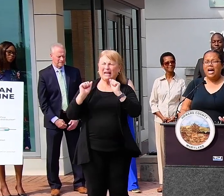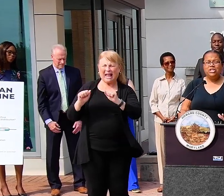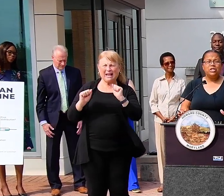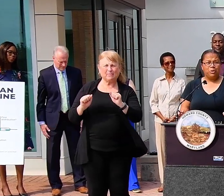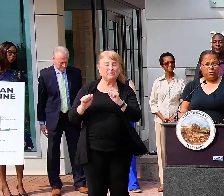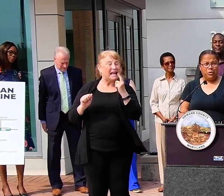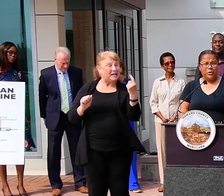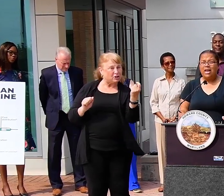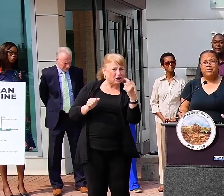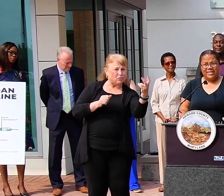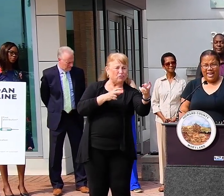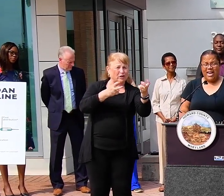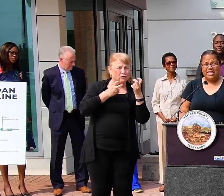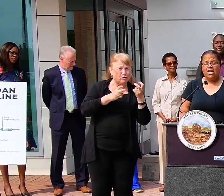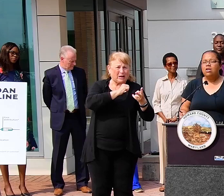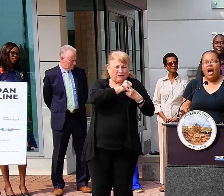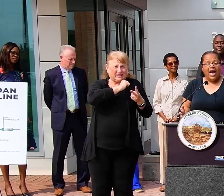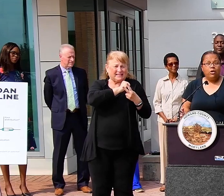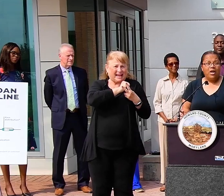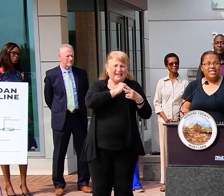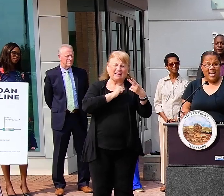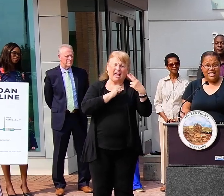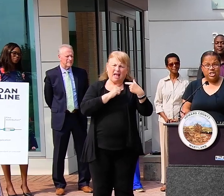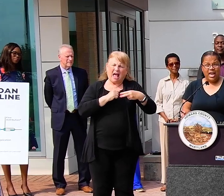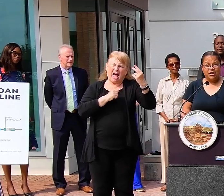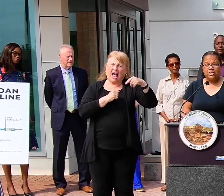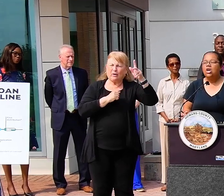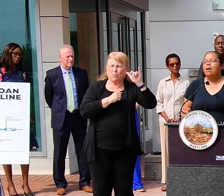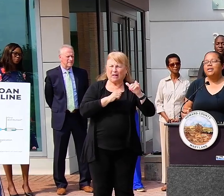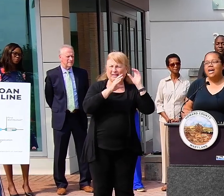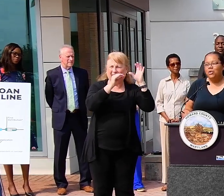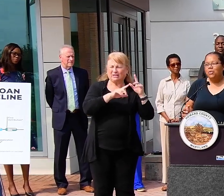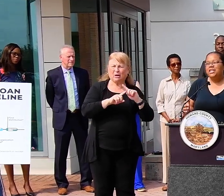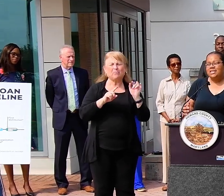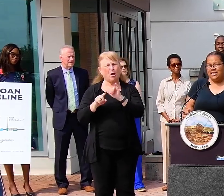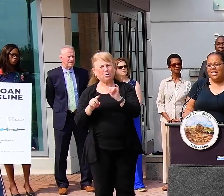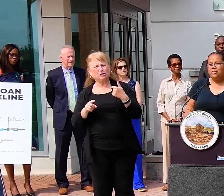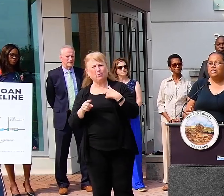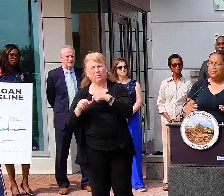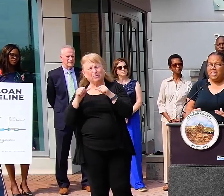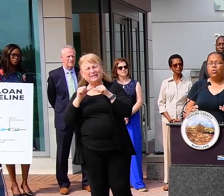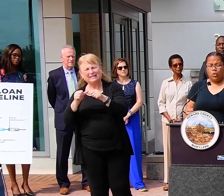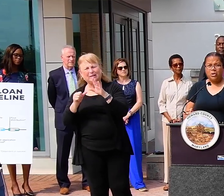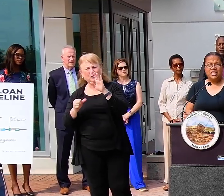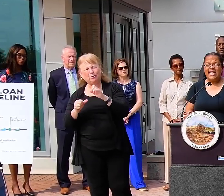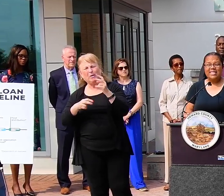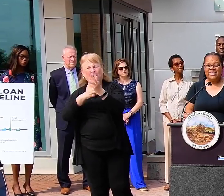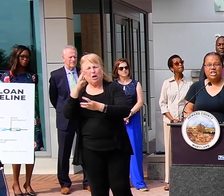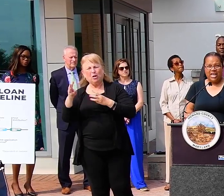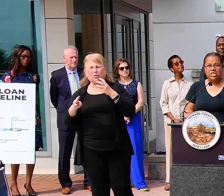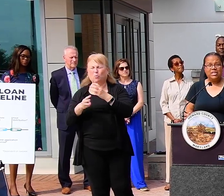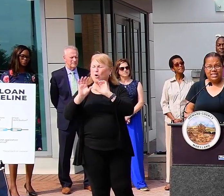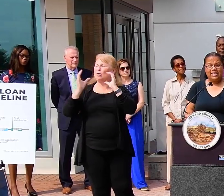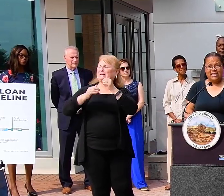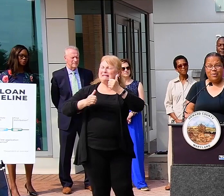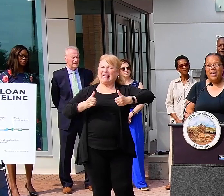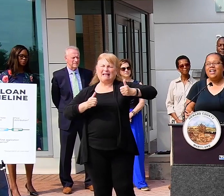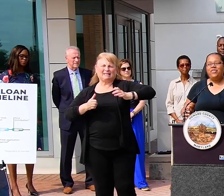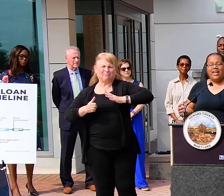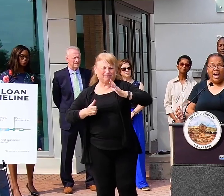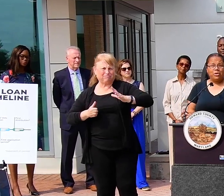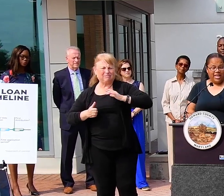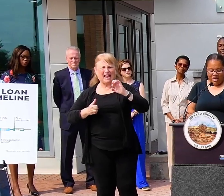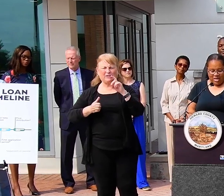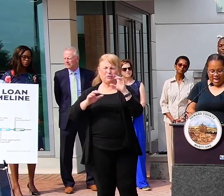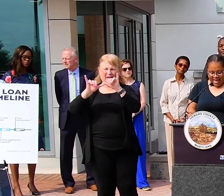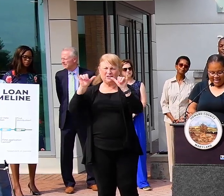to not just recruit and retain high quality educators, but that we will continue to be the world-class education system